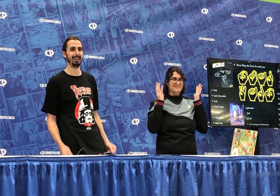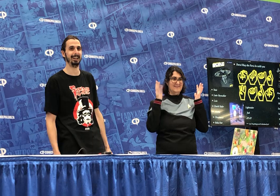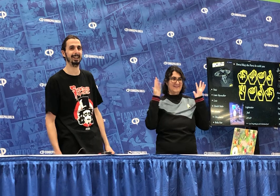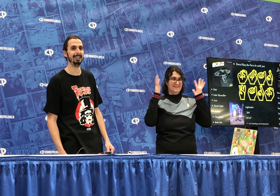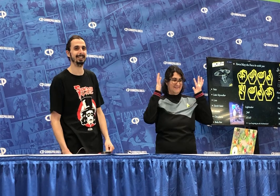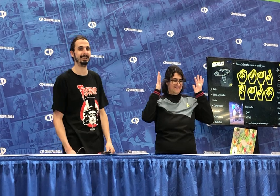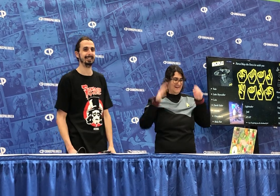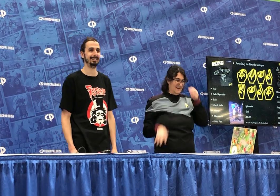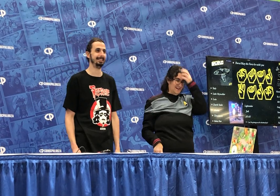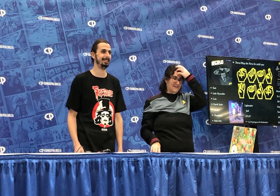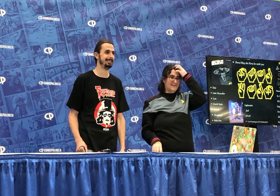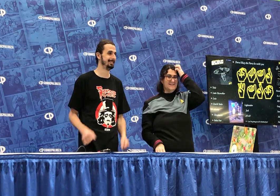job, everybody.